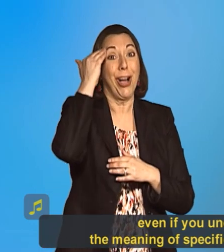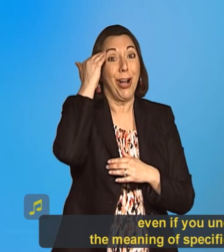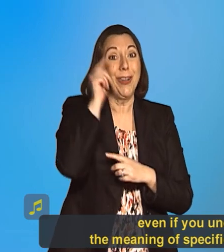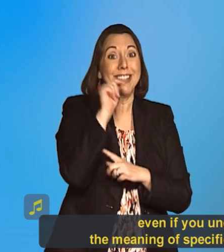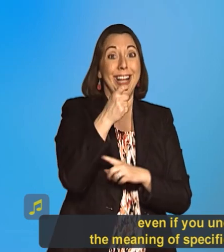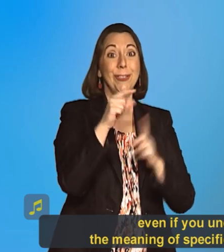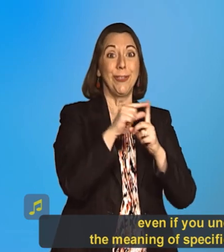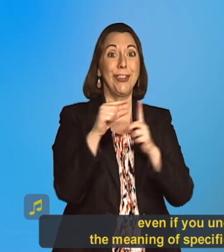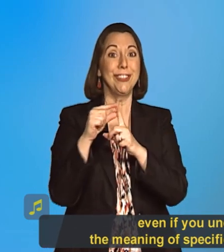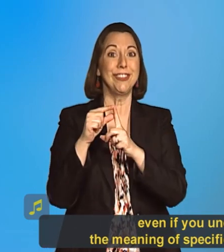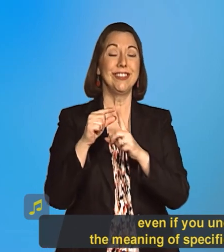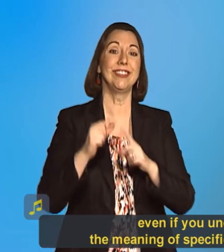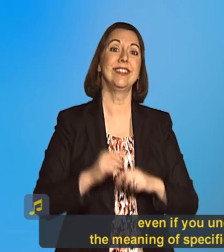vocabulary.